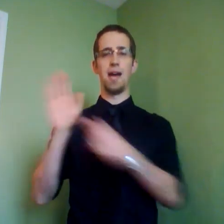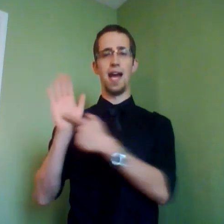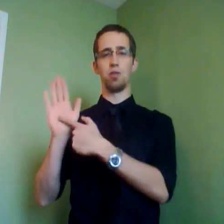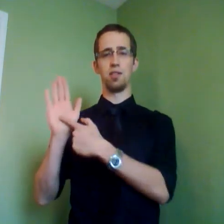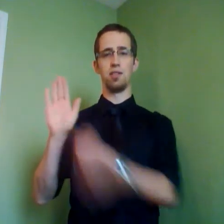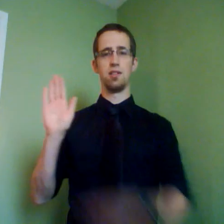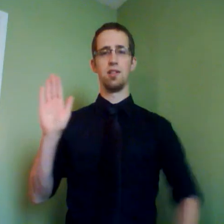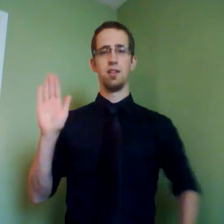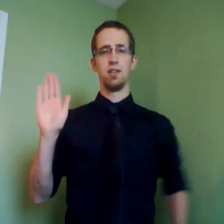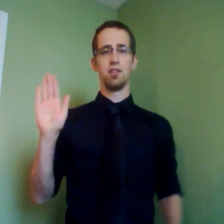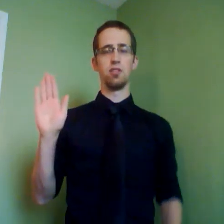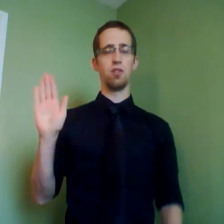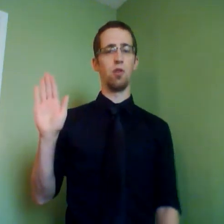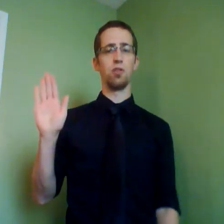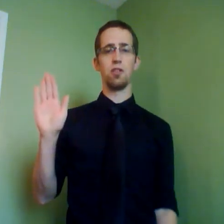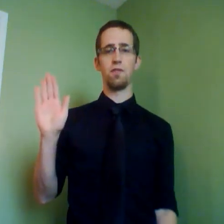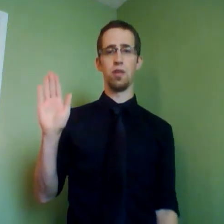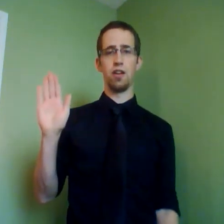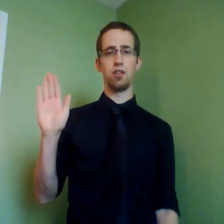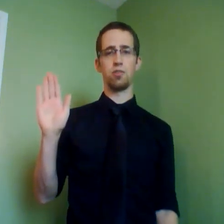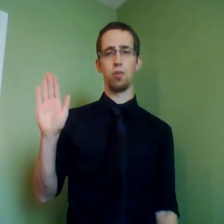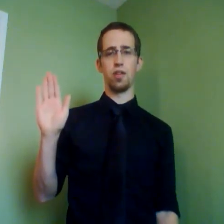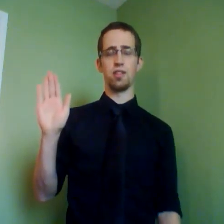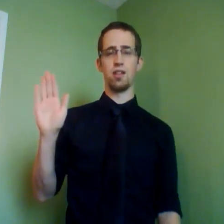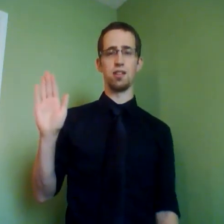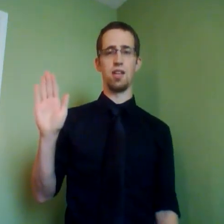out. There's only a few letters where that's not the case.